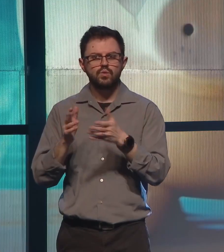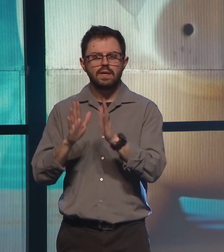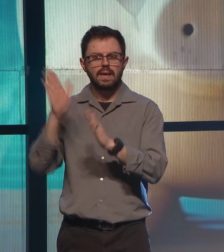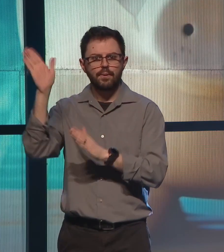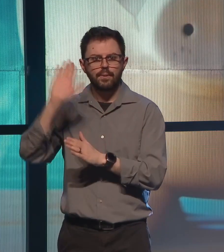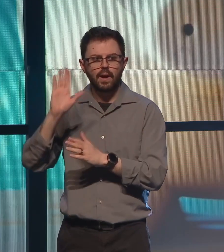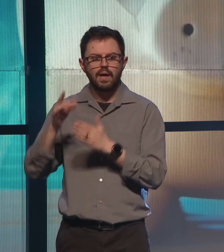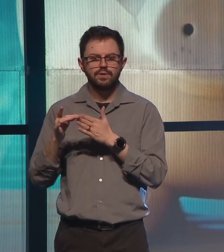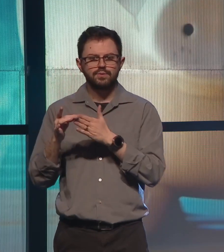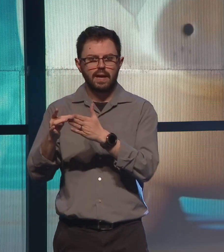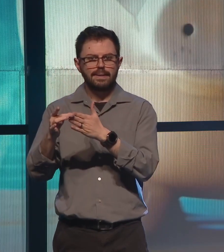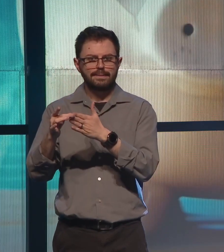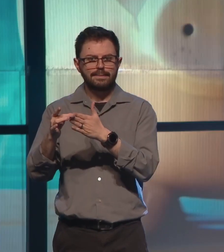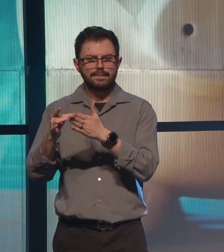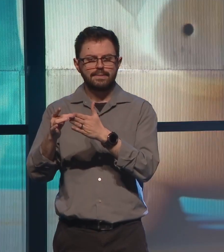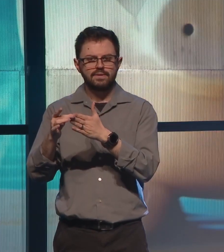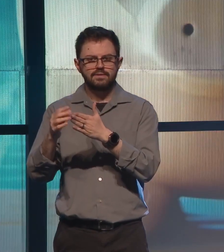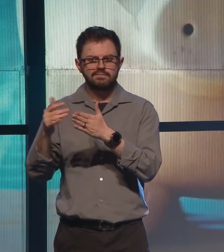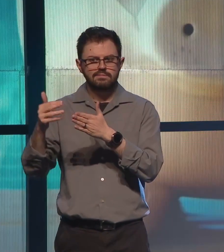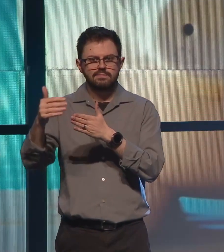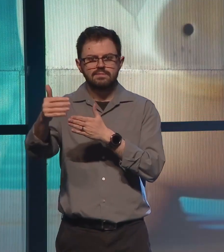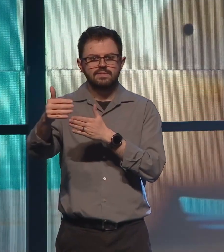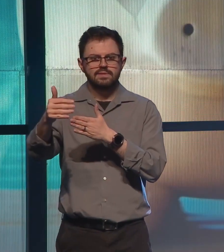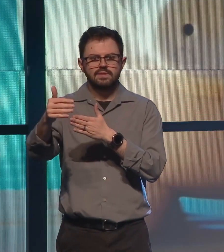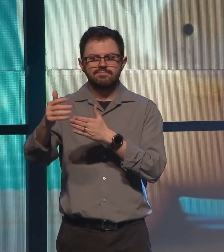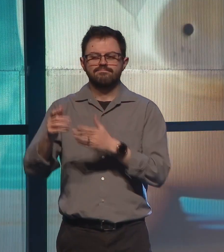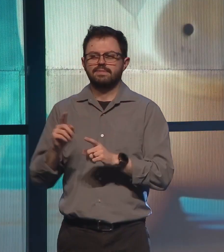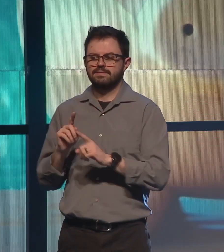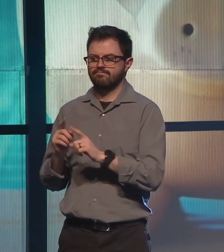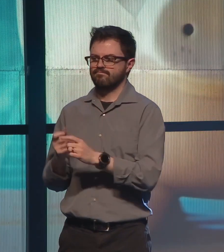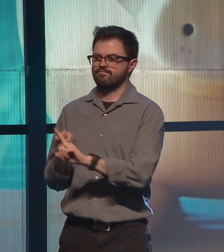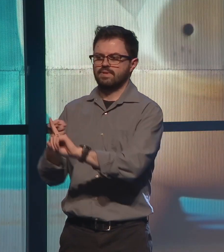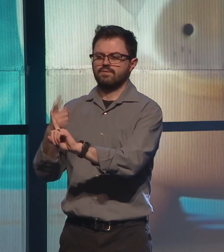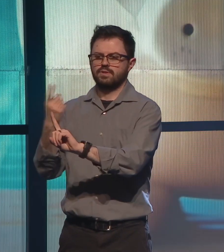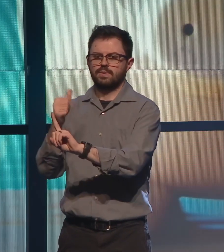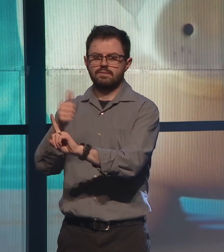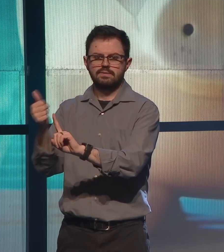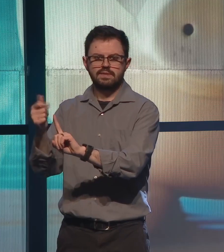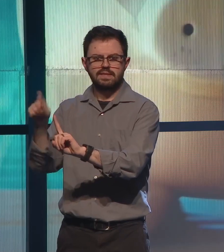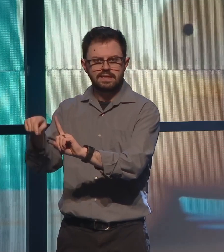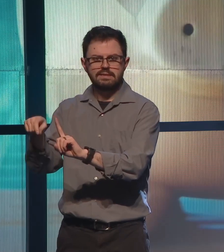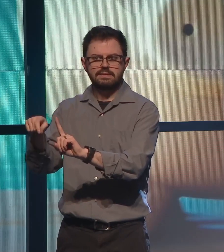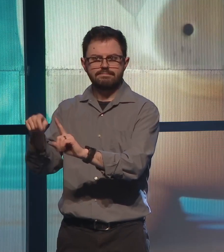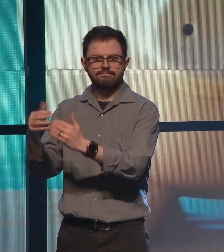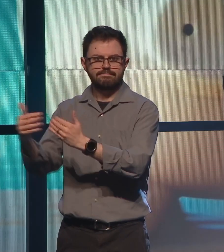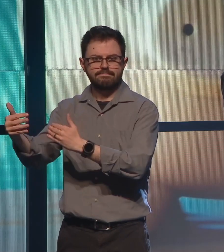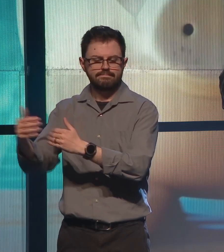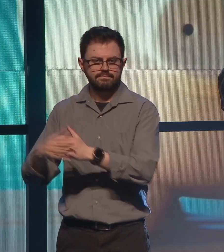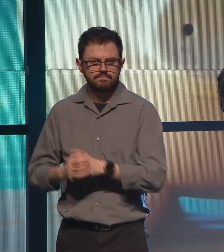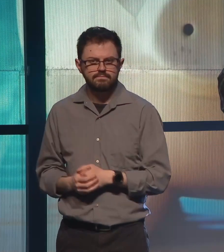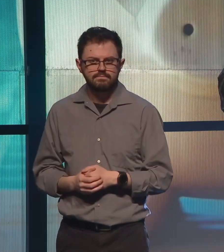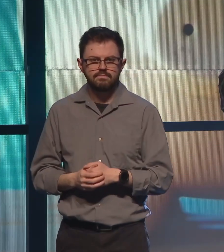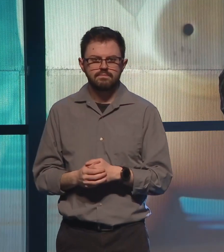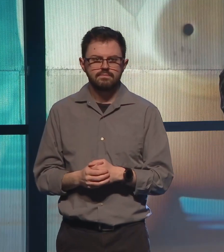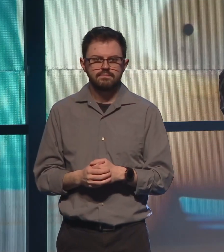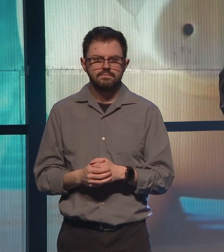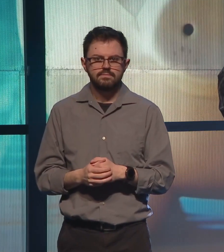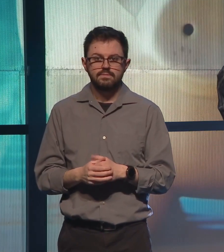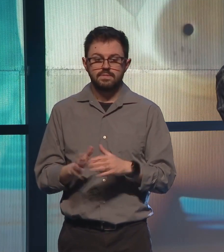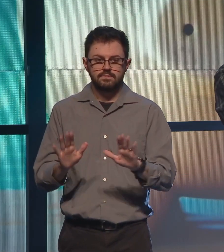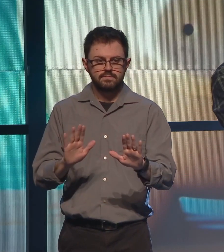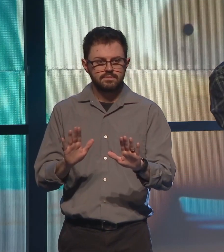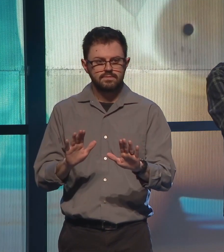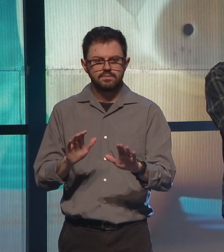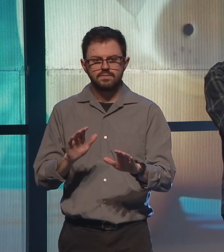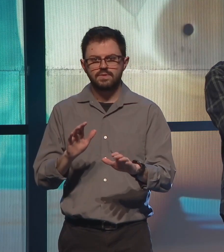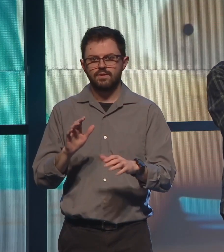your peacemaking path and be an answer to someone's prayer. Okay, now don't be lying to the